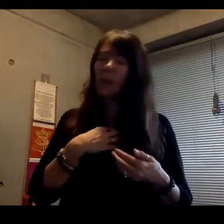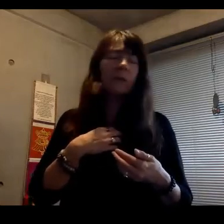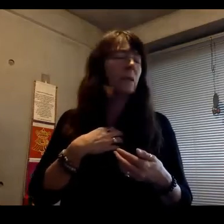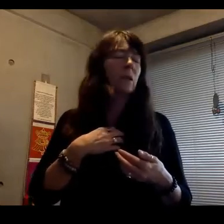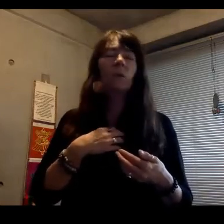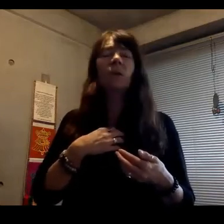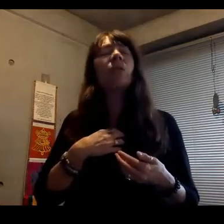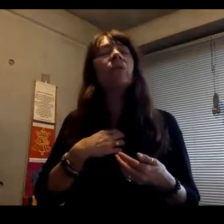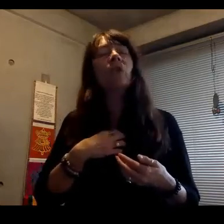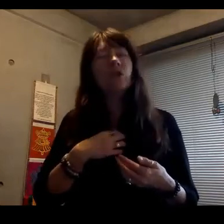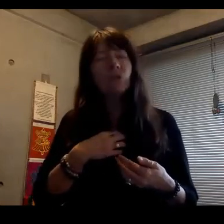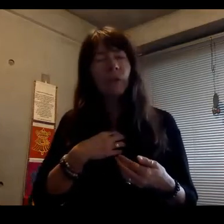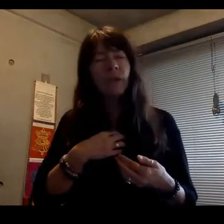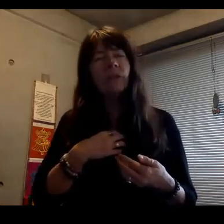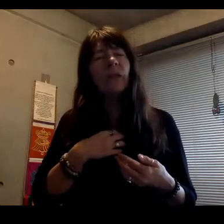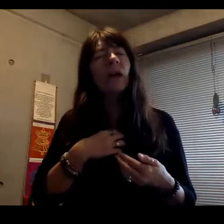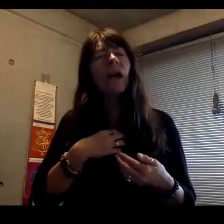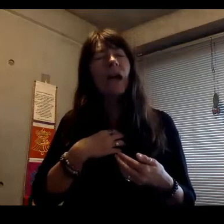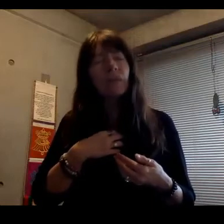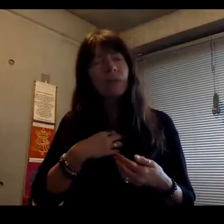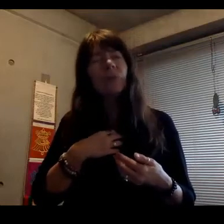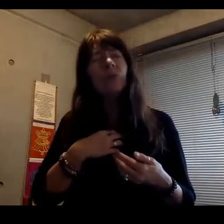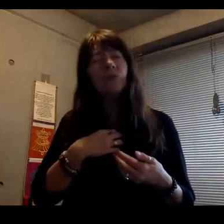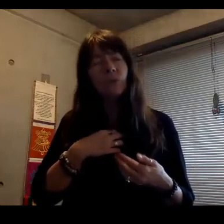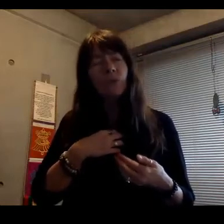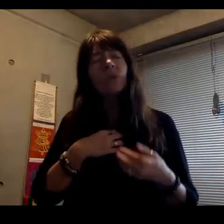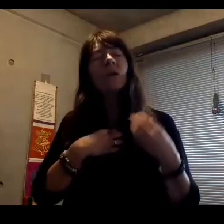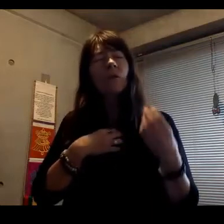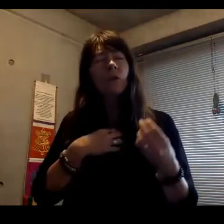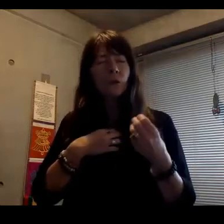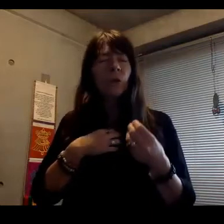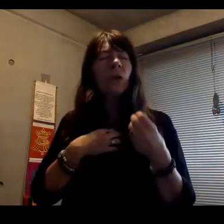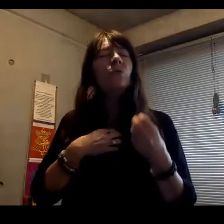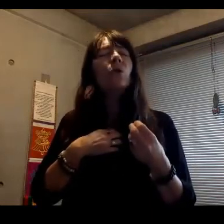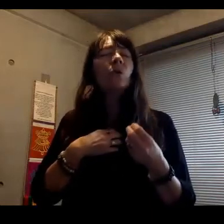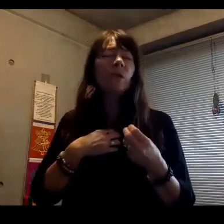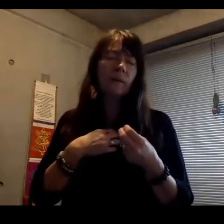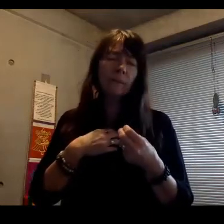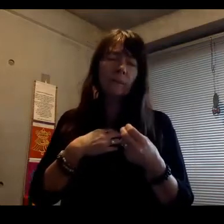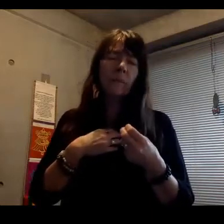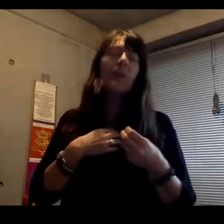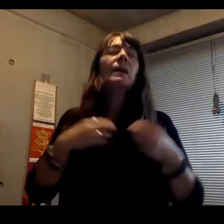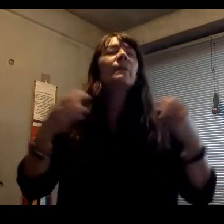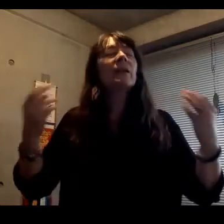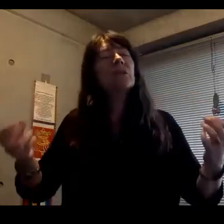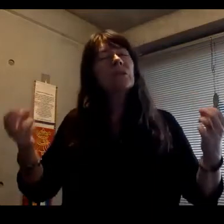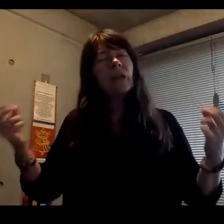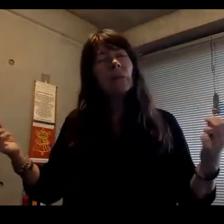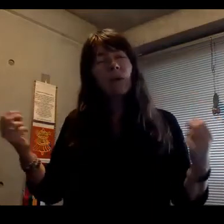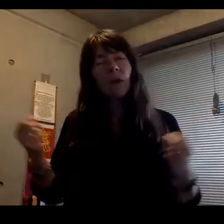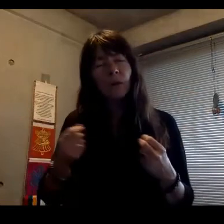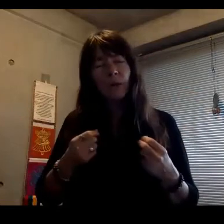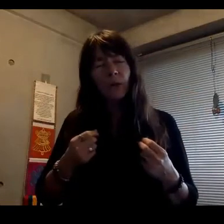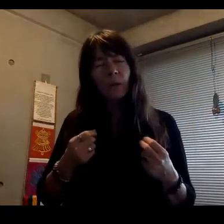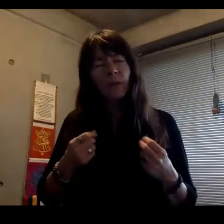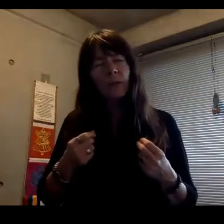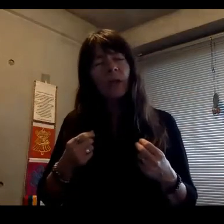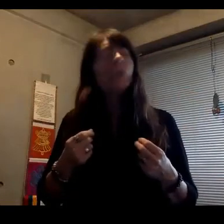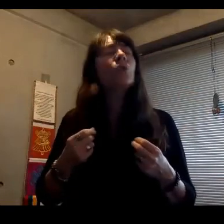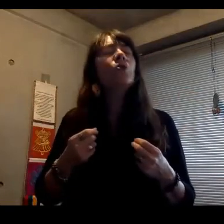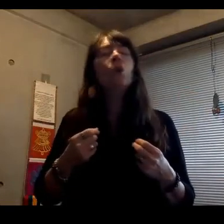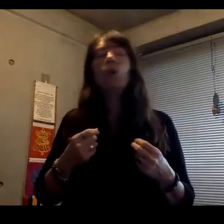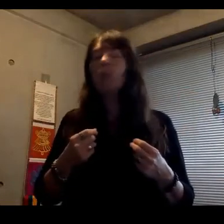you would not falter on these. They are absolute truths for you. You know them. That's the same with all other